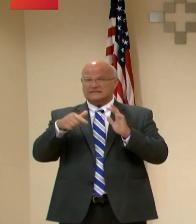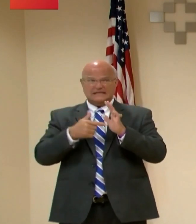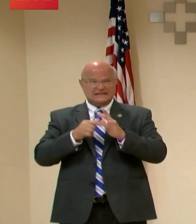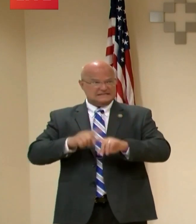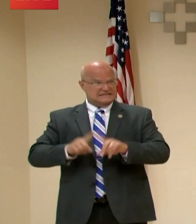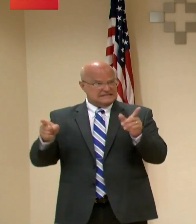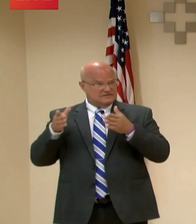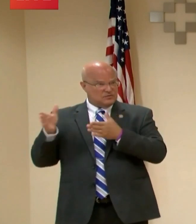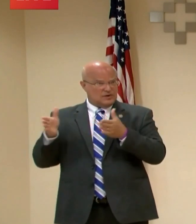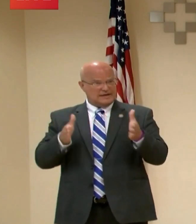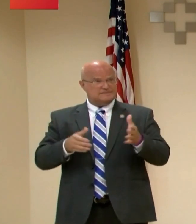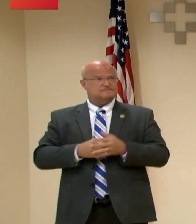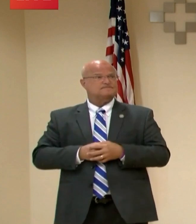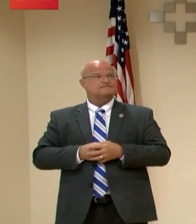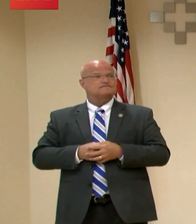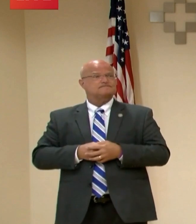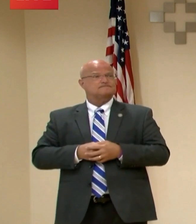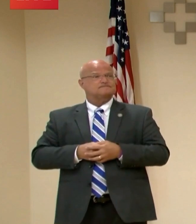this in a different way.